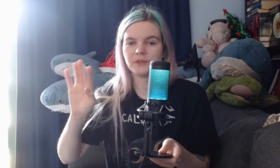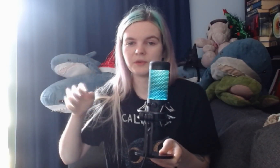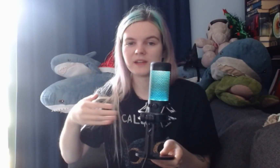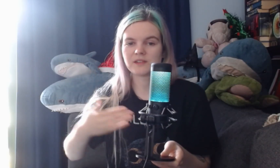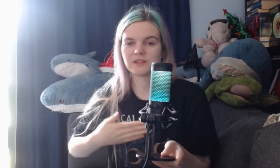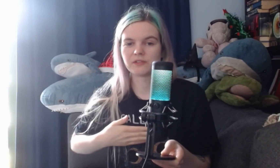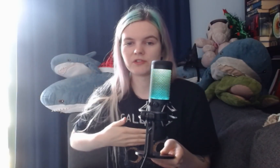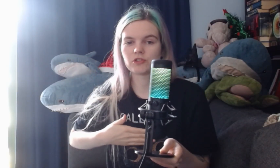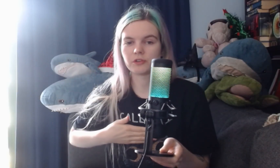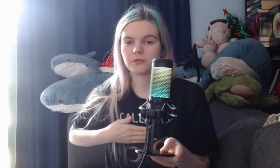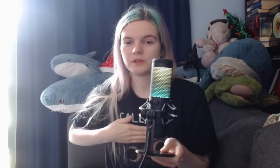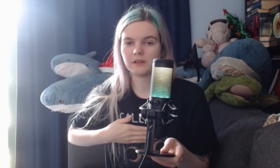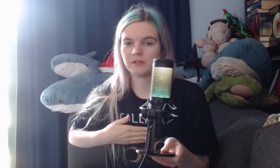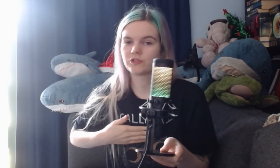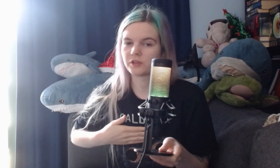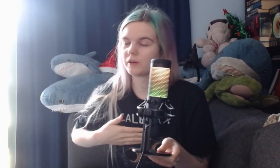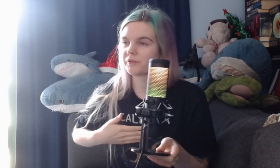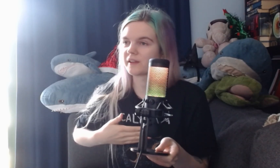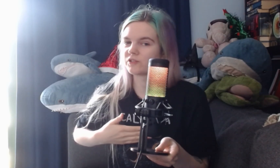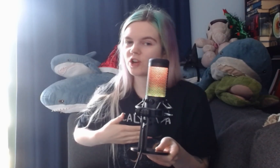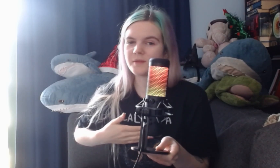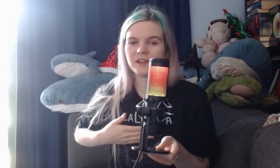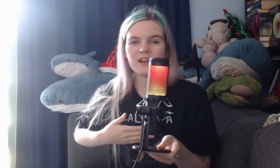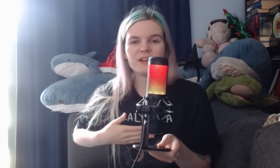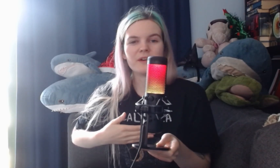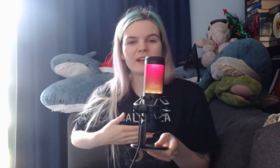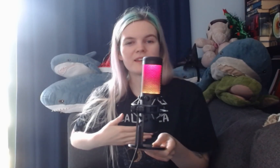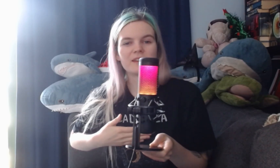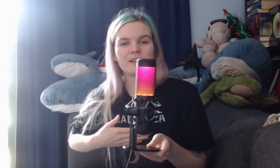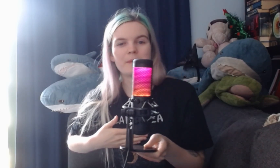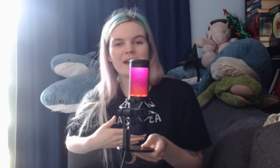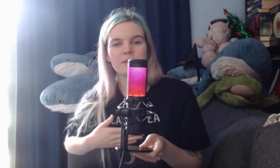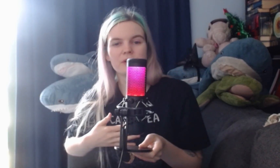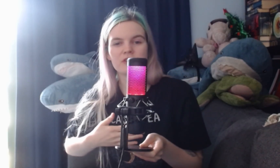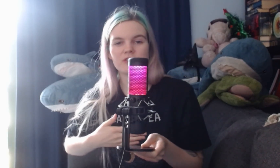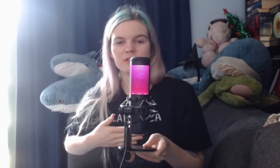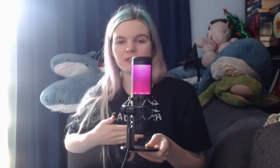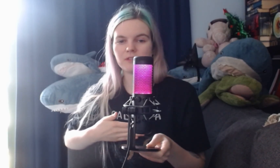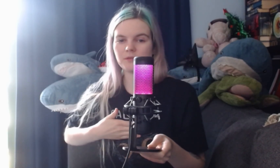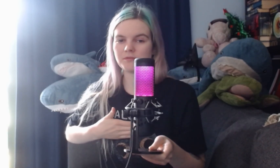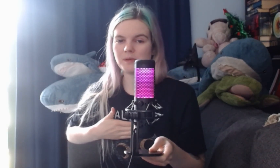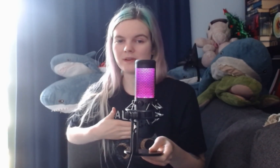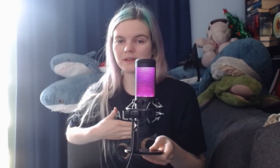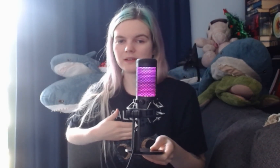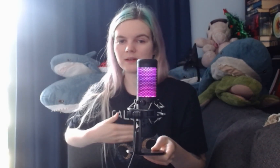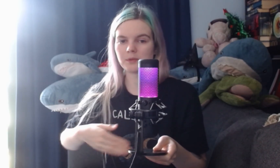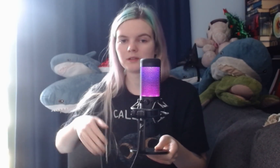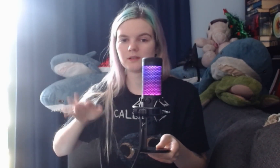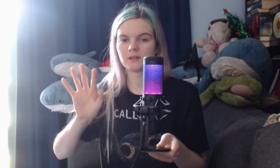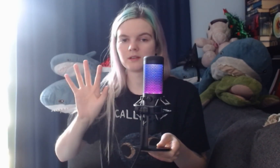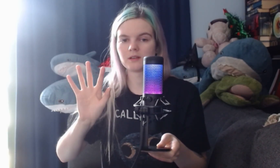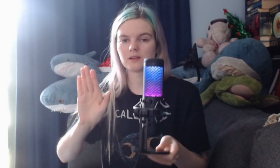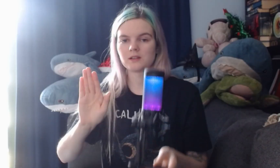get the Schrott, now I'm starting German, you're getting the bad version with me messing it up.